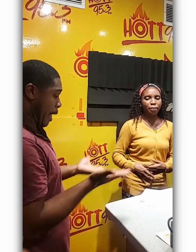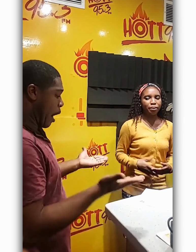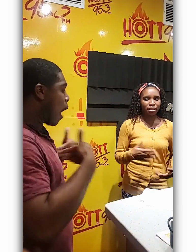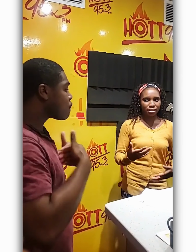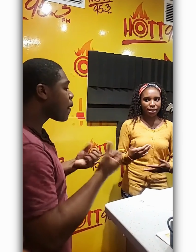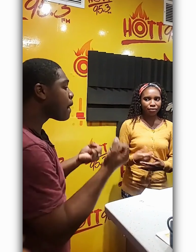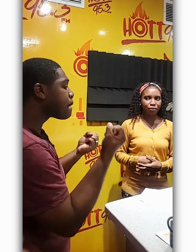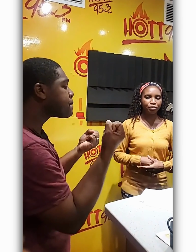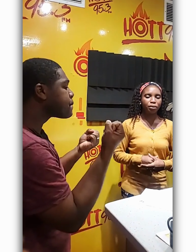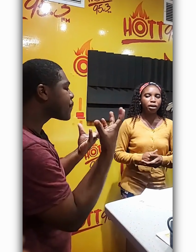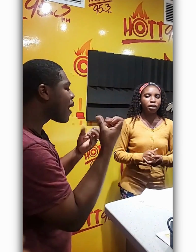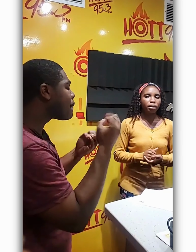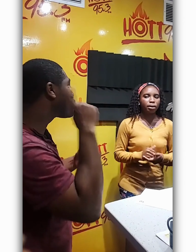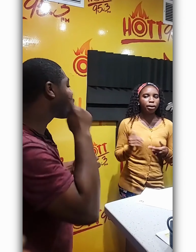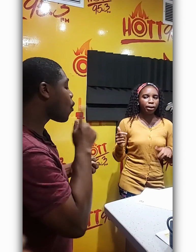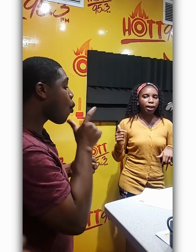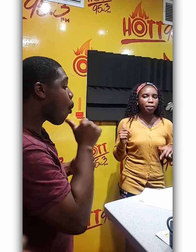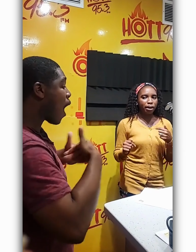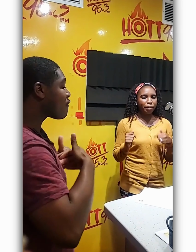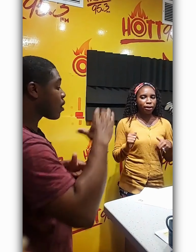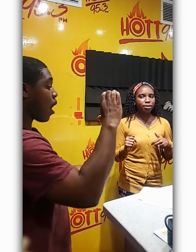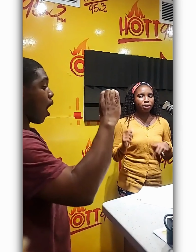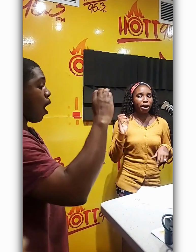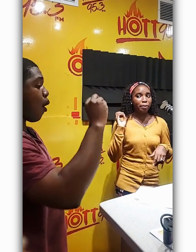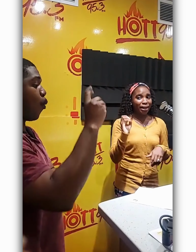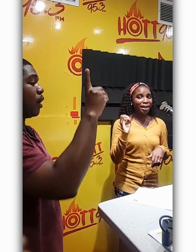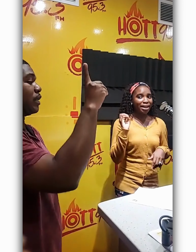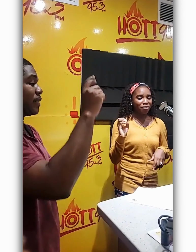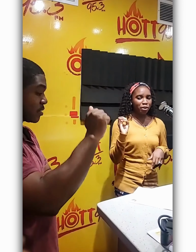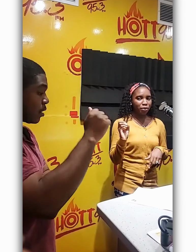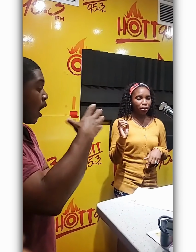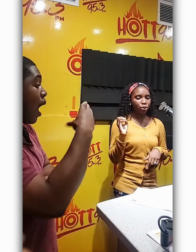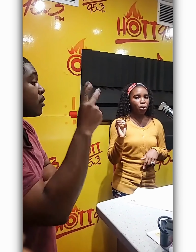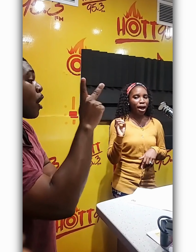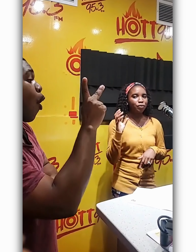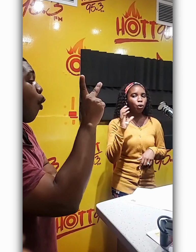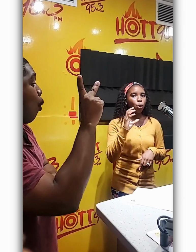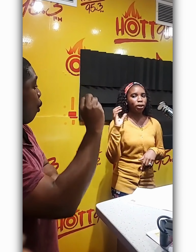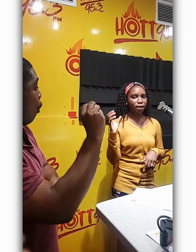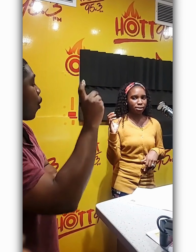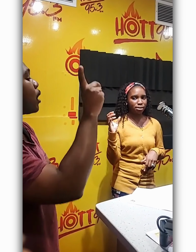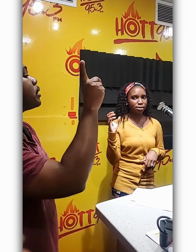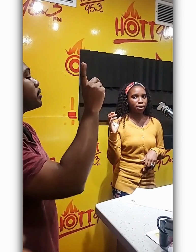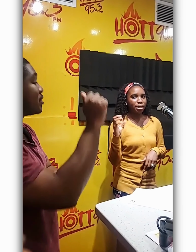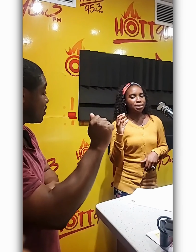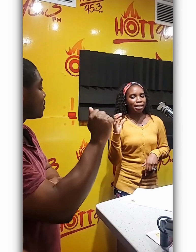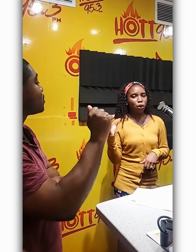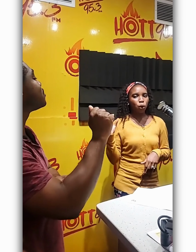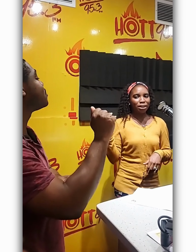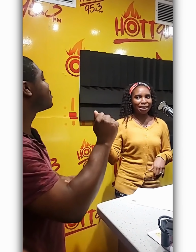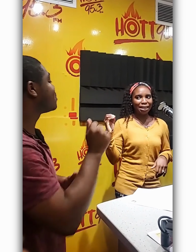be successful. Now here in Barbados, there are many deaf people who have CODAs.